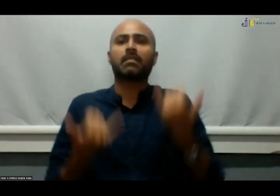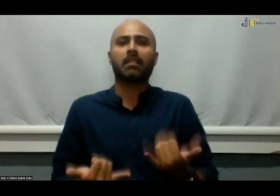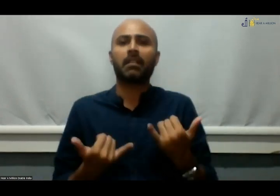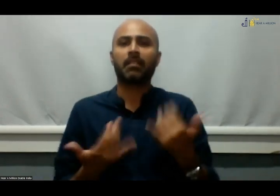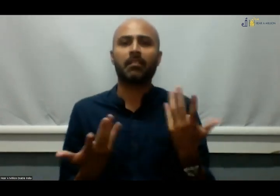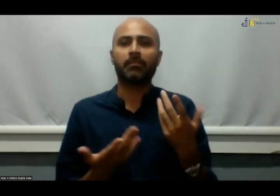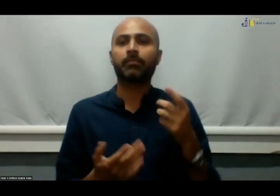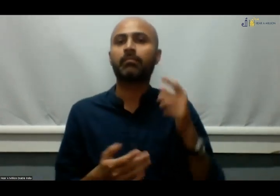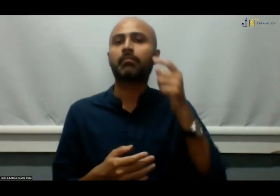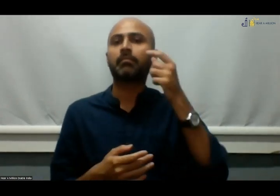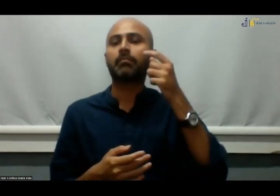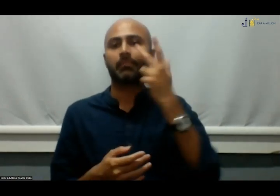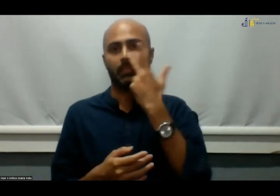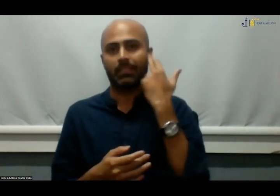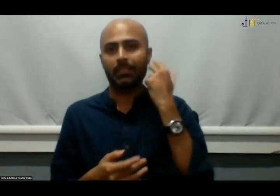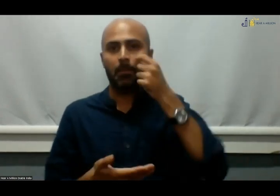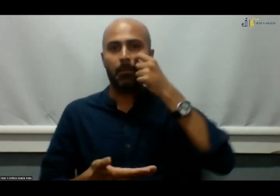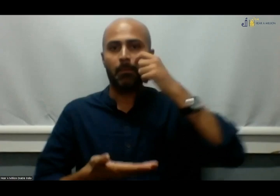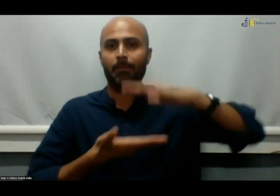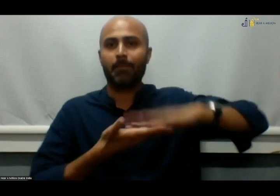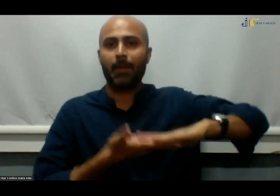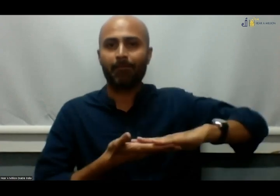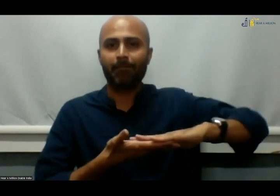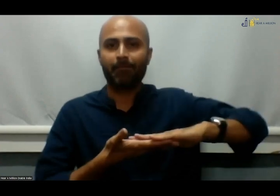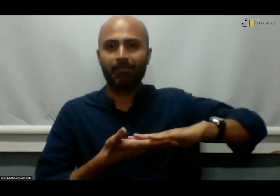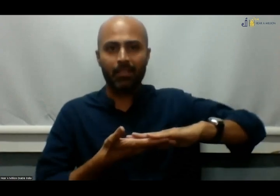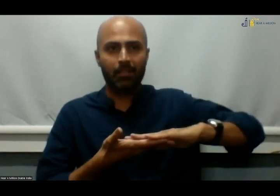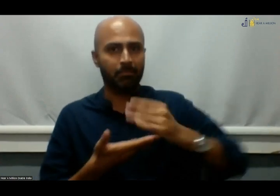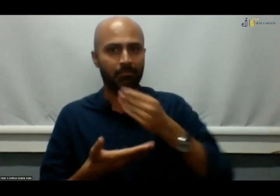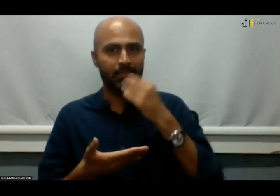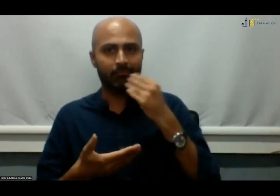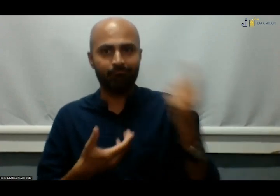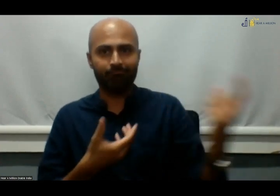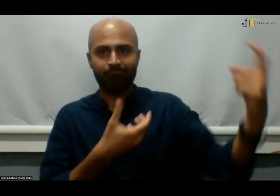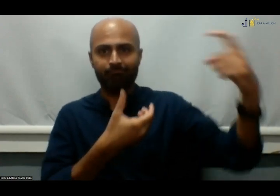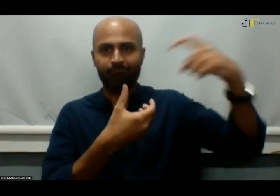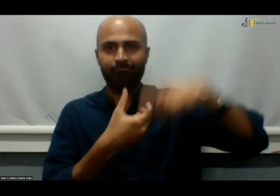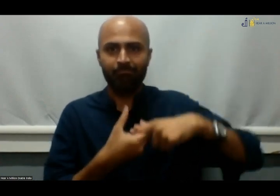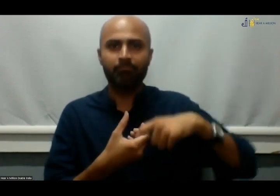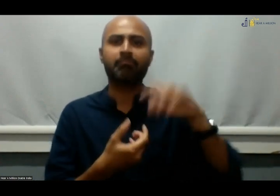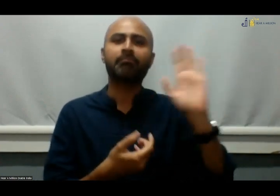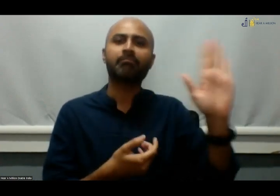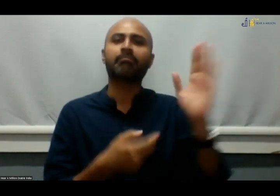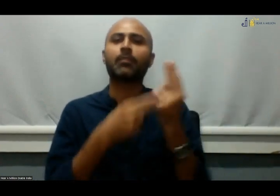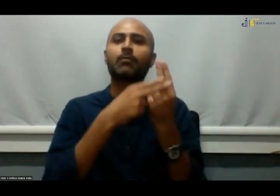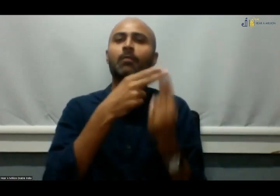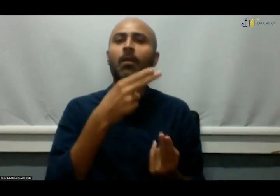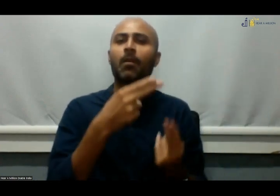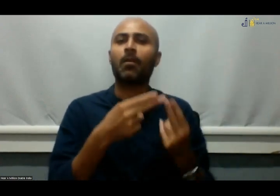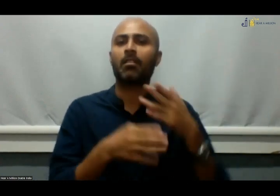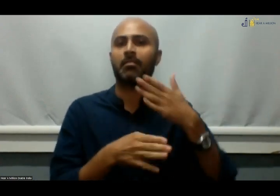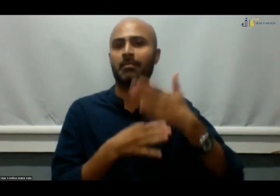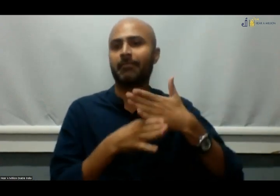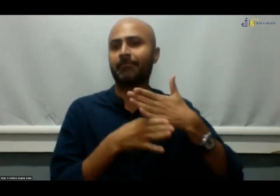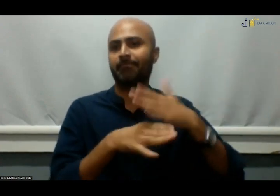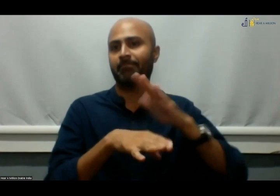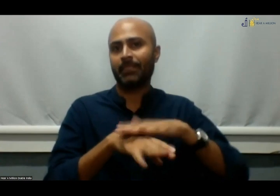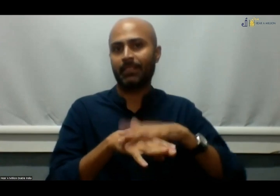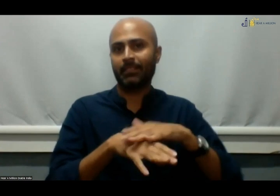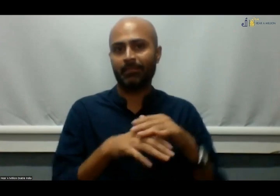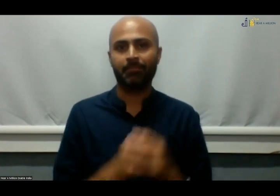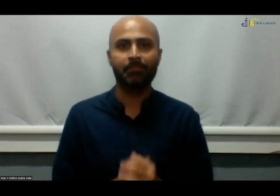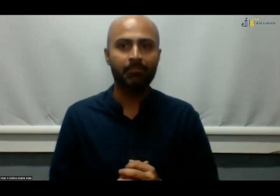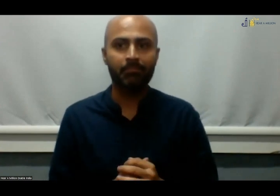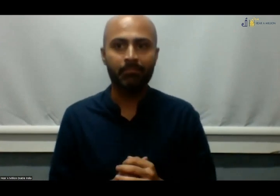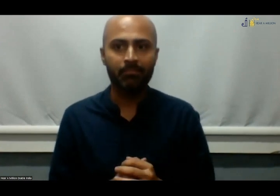So I would like to thank everyone for this. Now we will be having Yashdeep Pethe, her husband, and